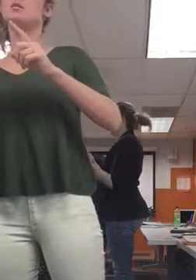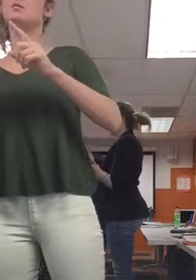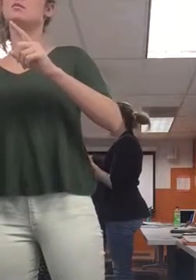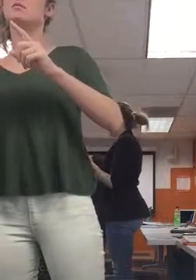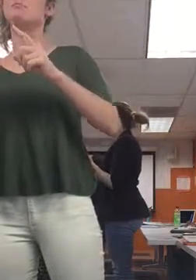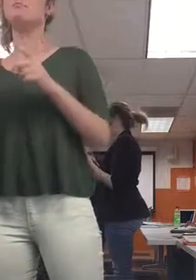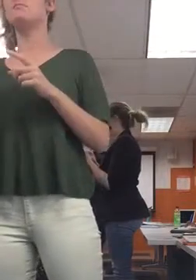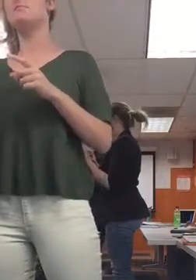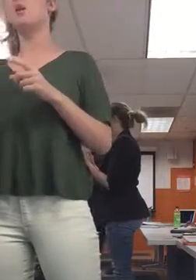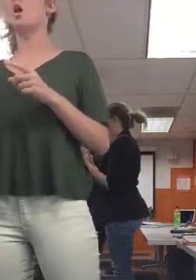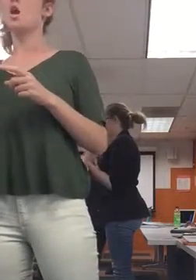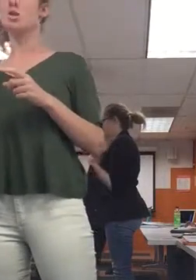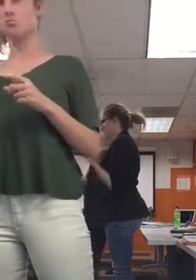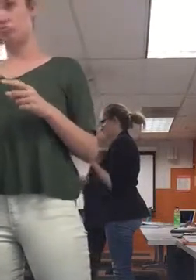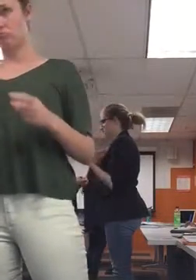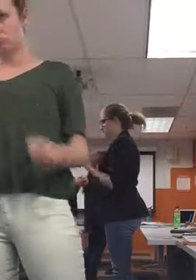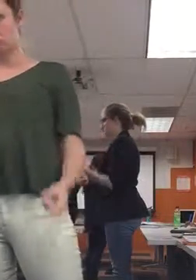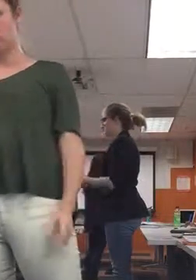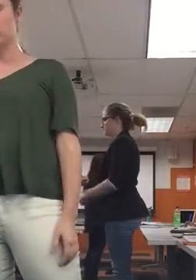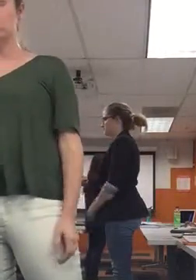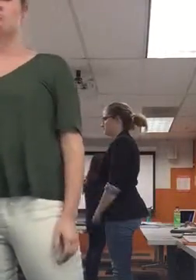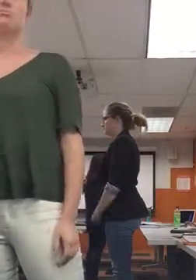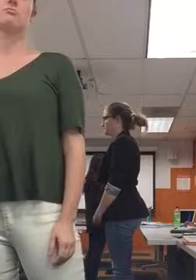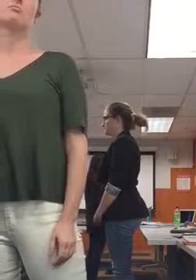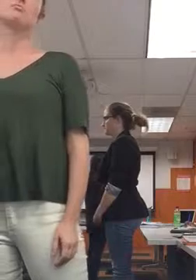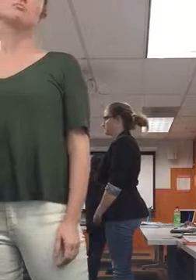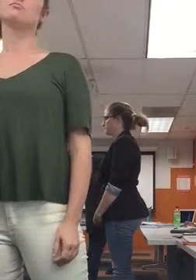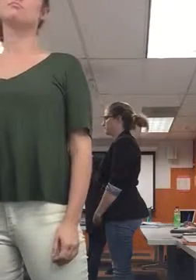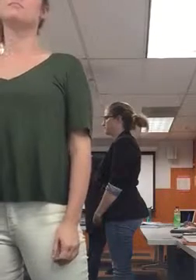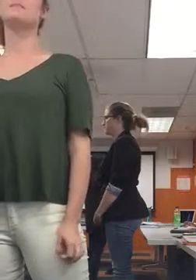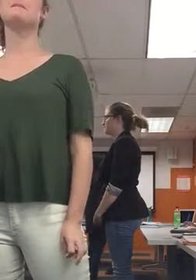Families not only had money to spend on housing, visualize, but they had income to